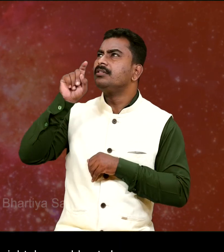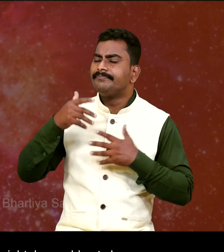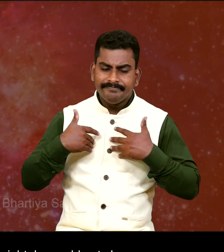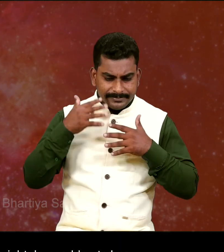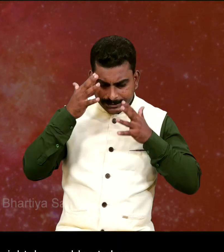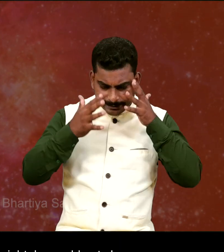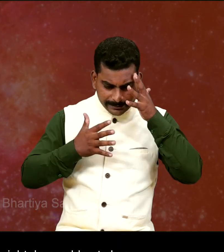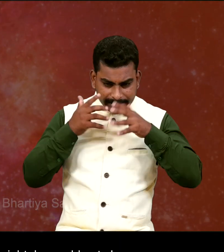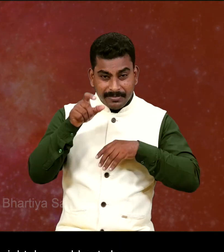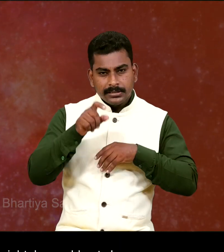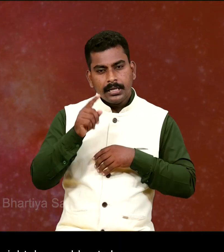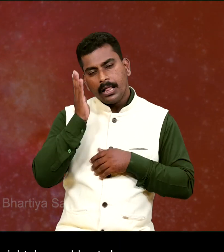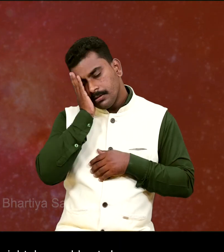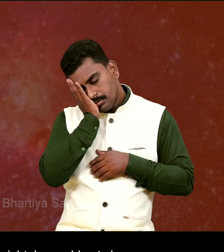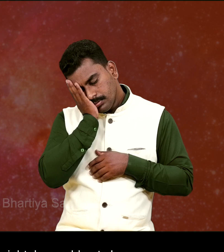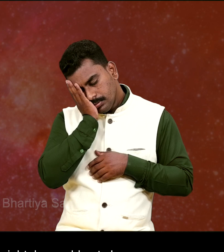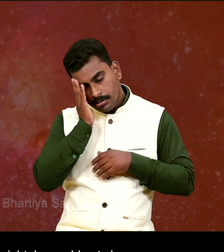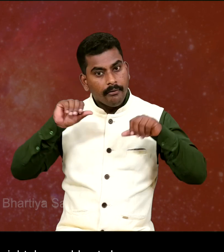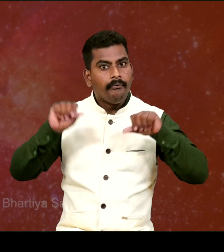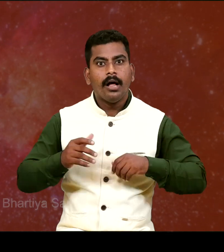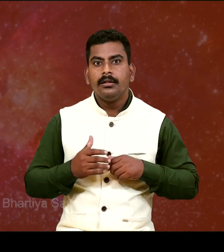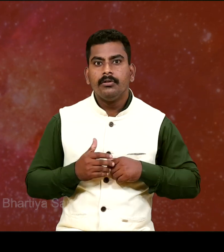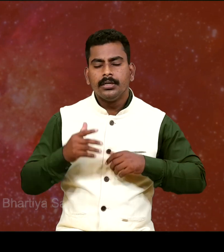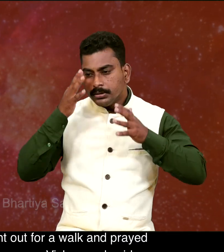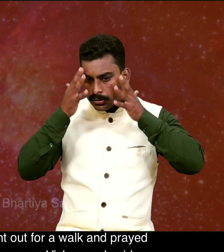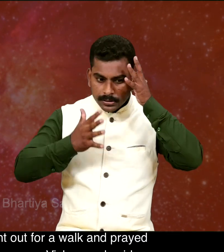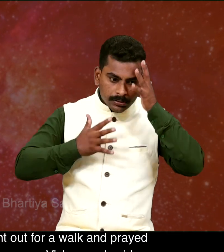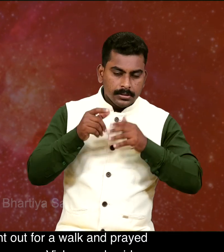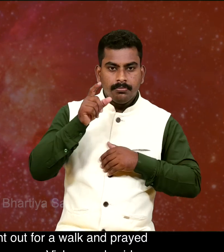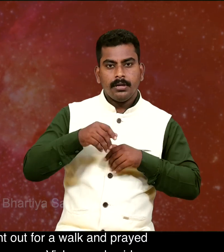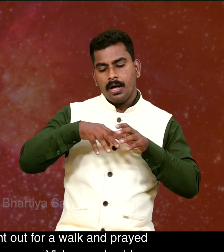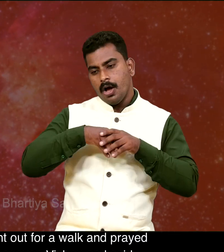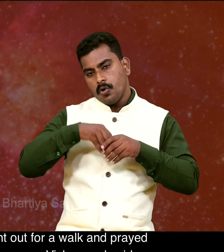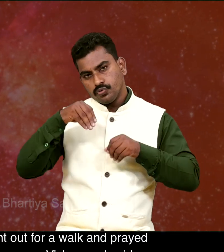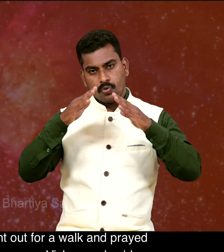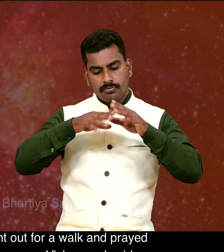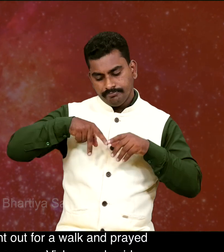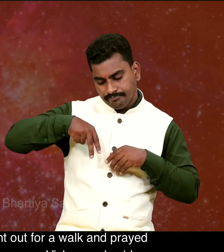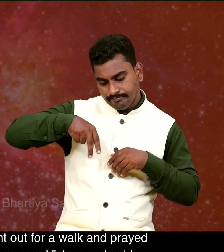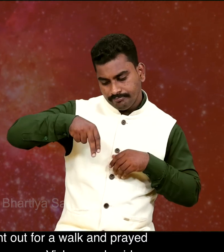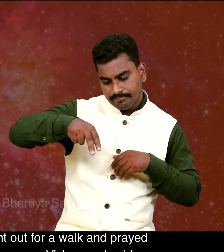he could not sleep. He went out for a walk and prayed to Bhagavan Vishnu and